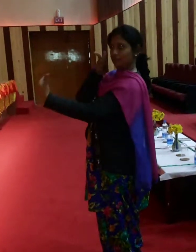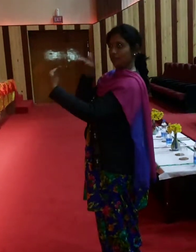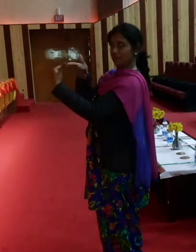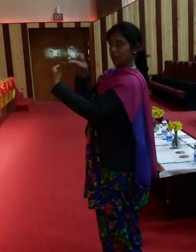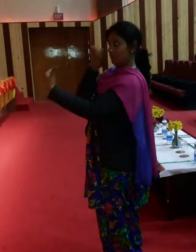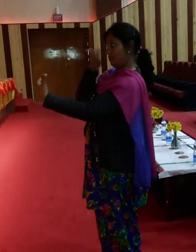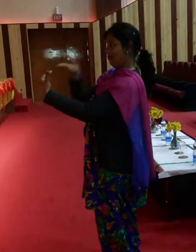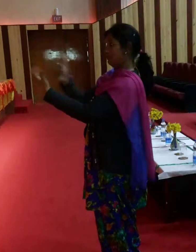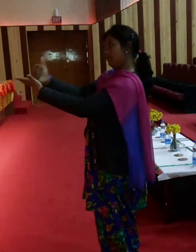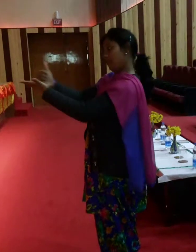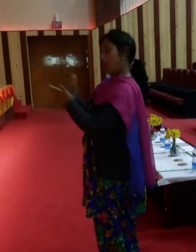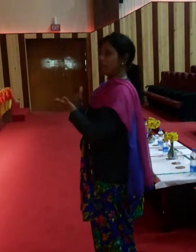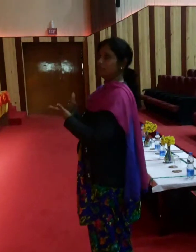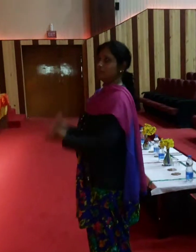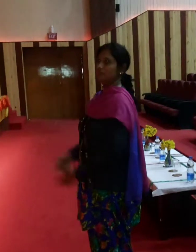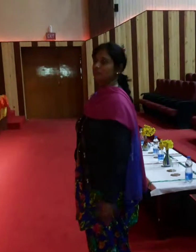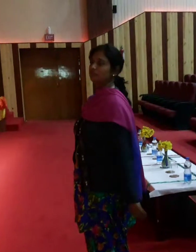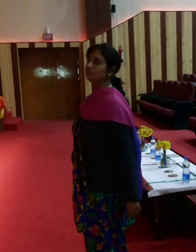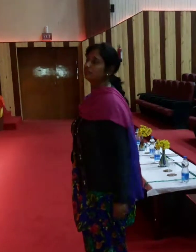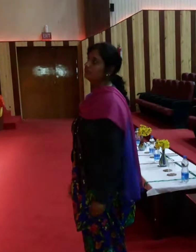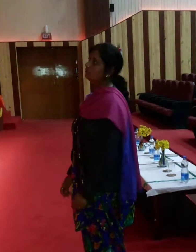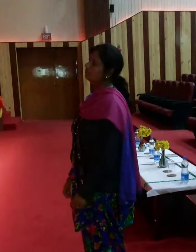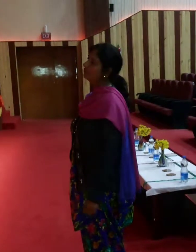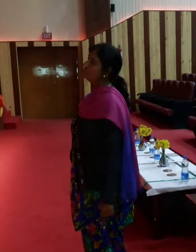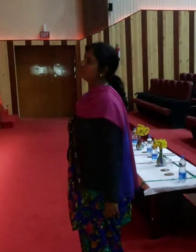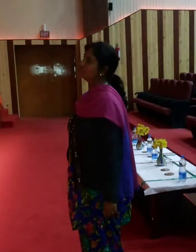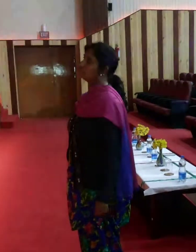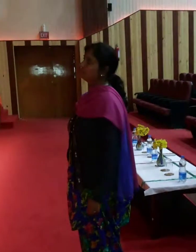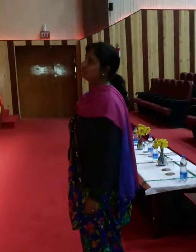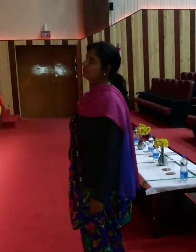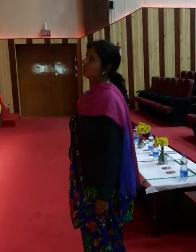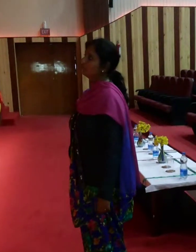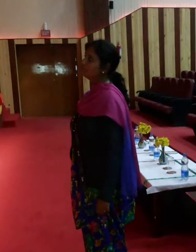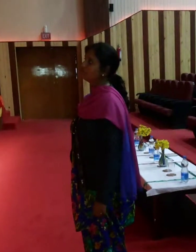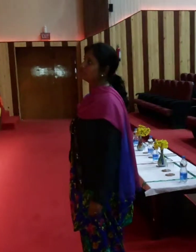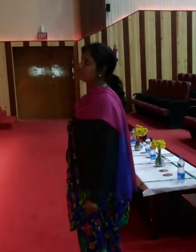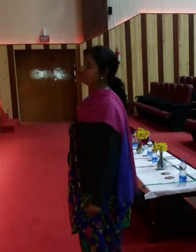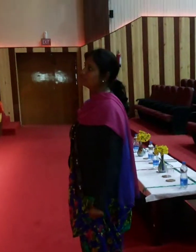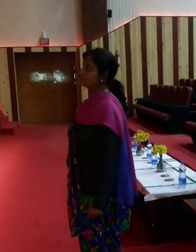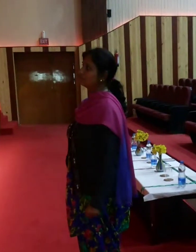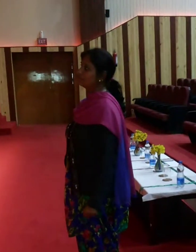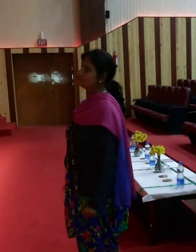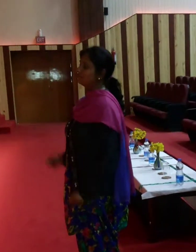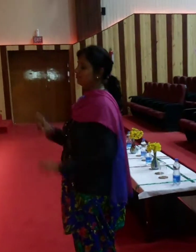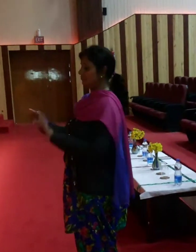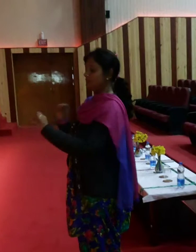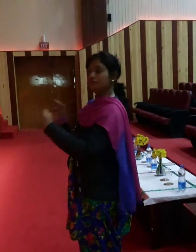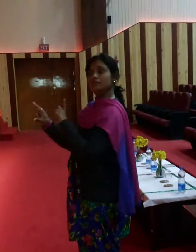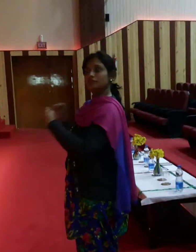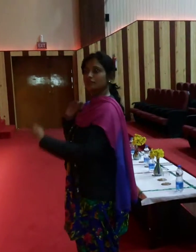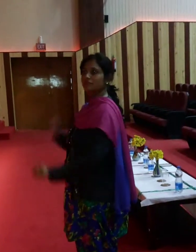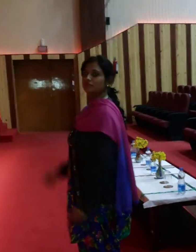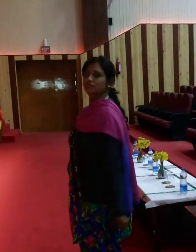often provide the greatest opportunities.